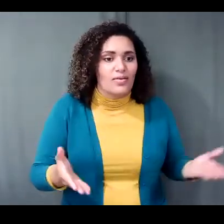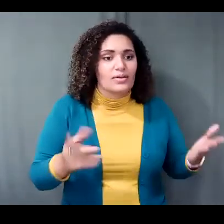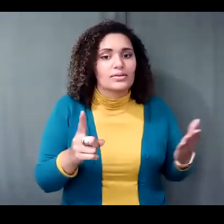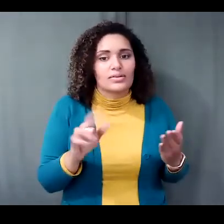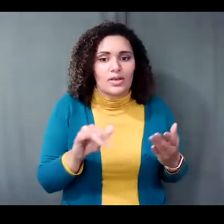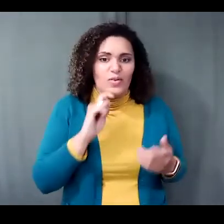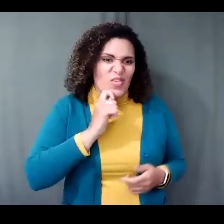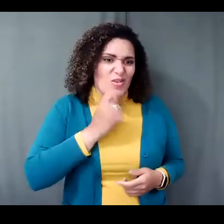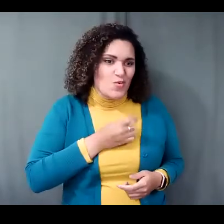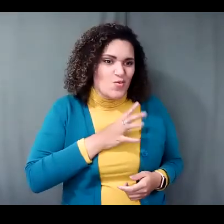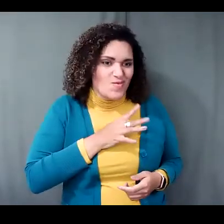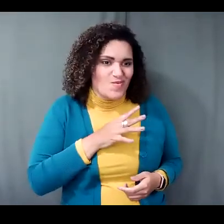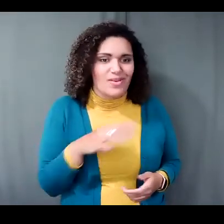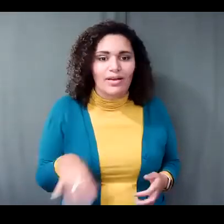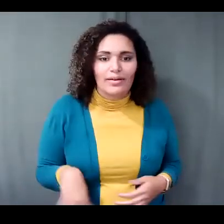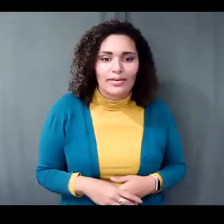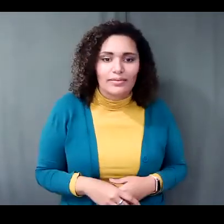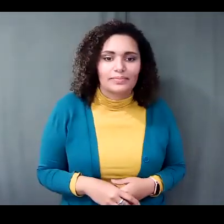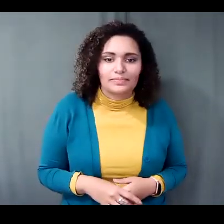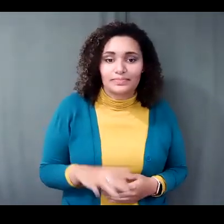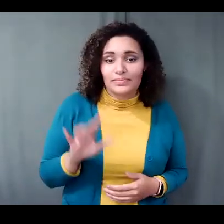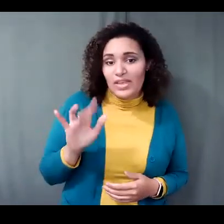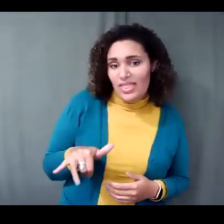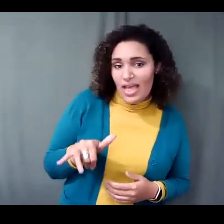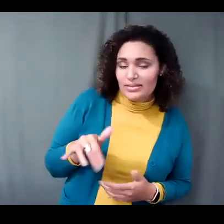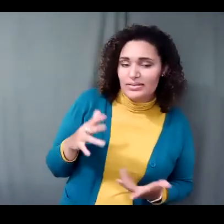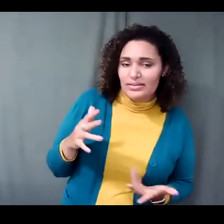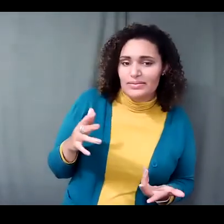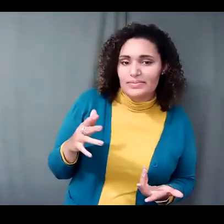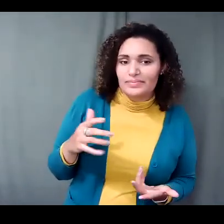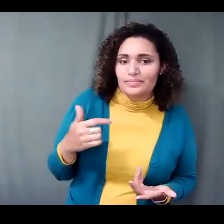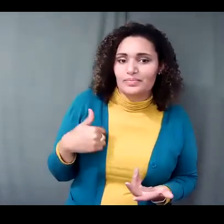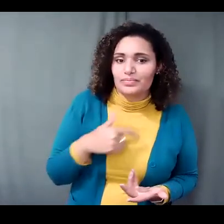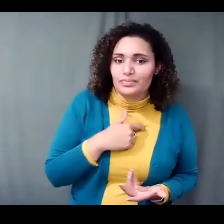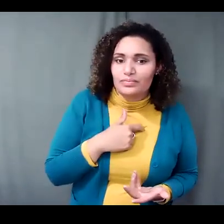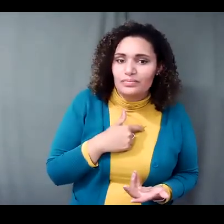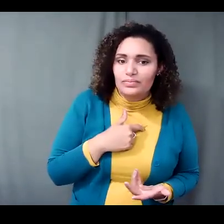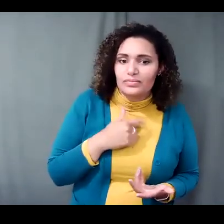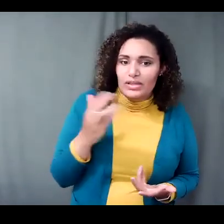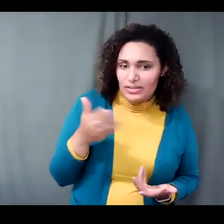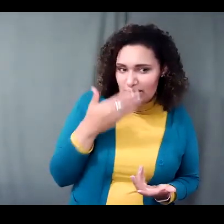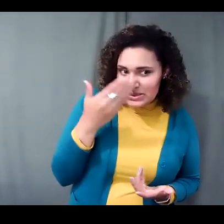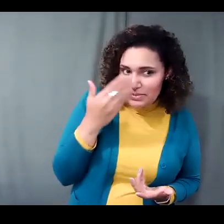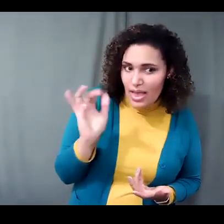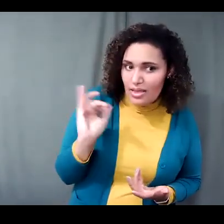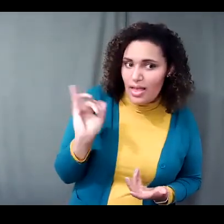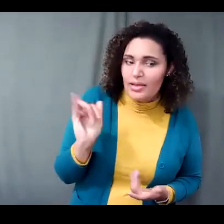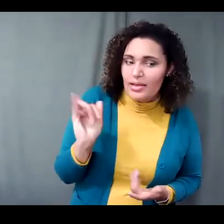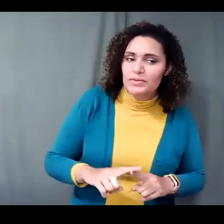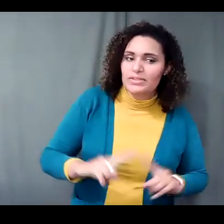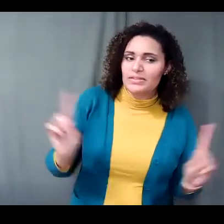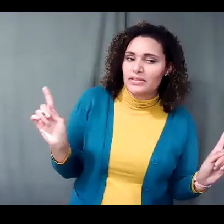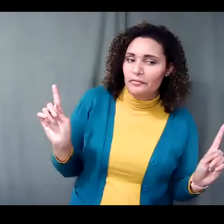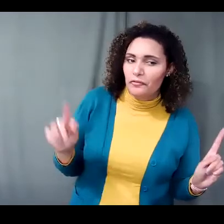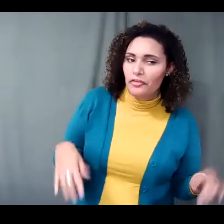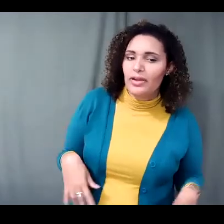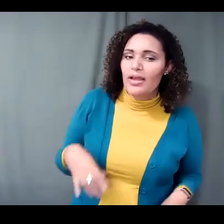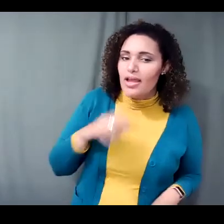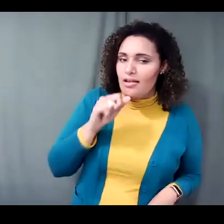kind of cool. Yeah. So that's when we get into what this smells like. So you have a whole different. It's not